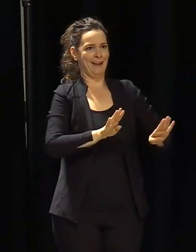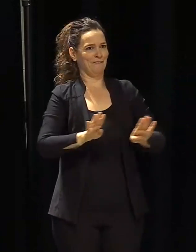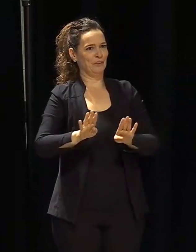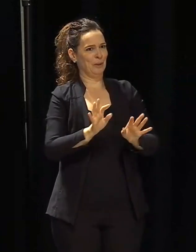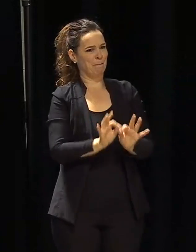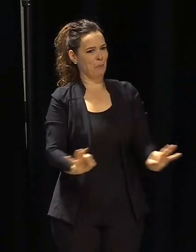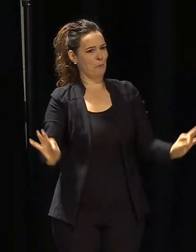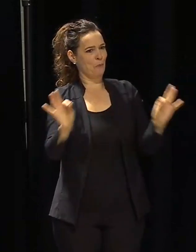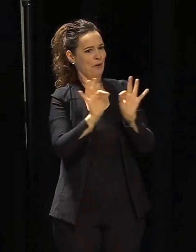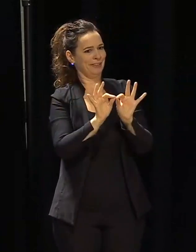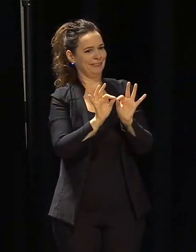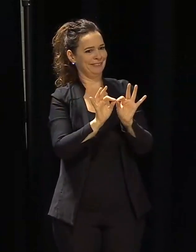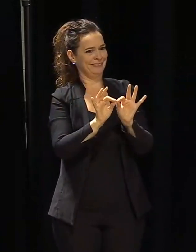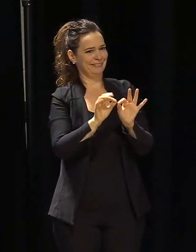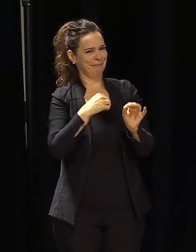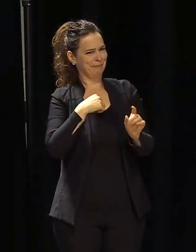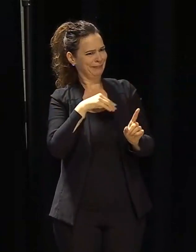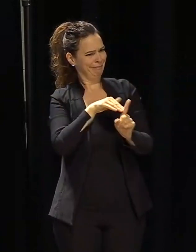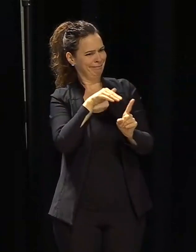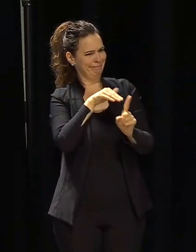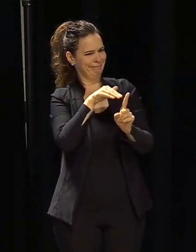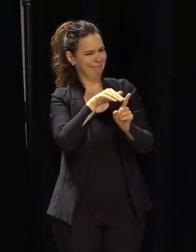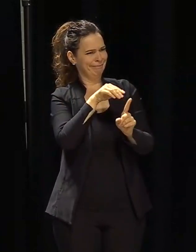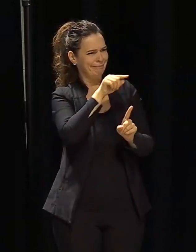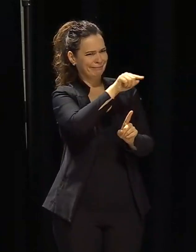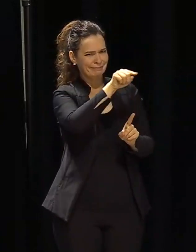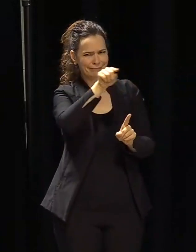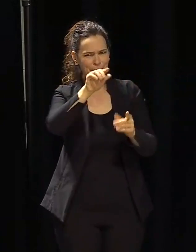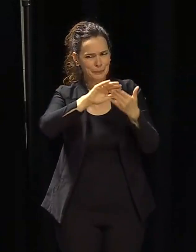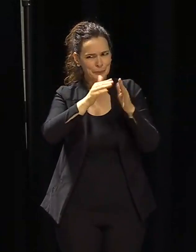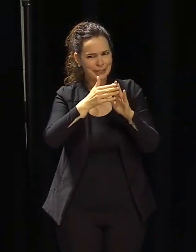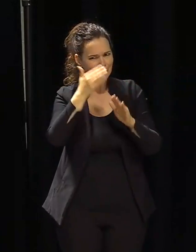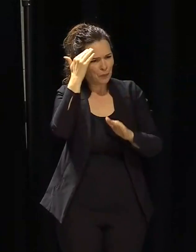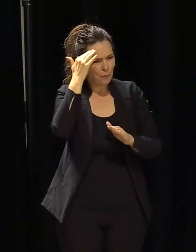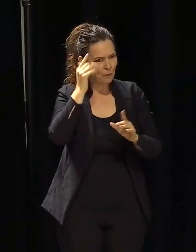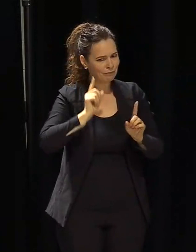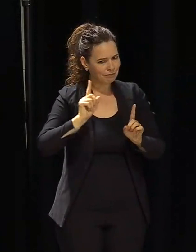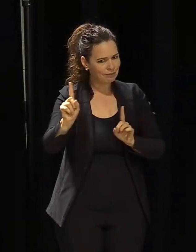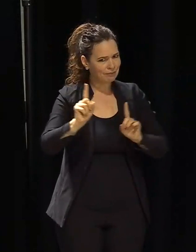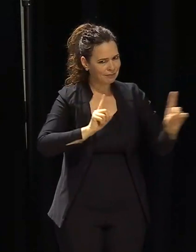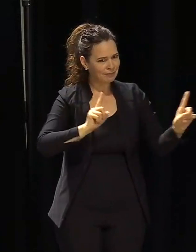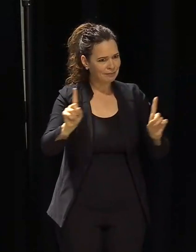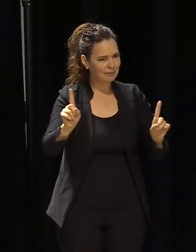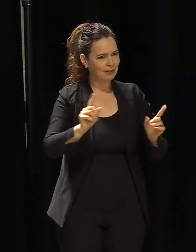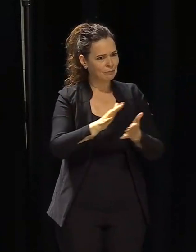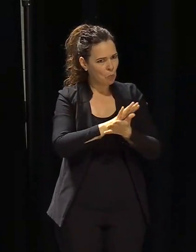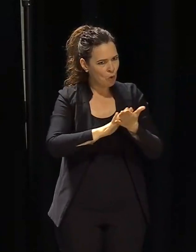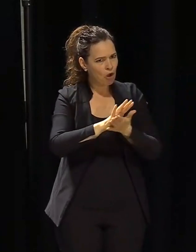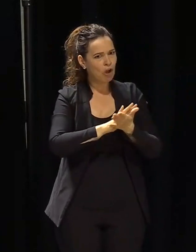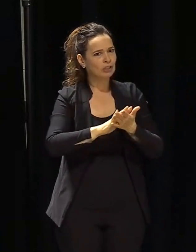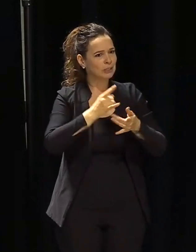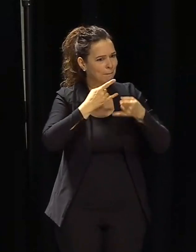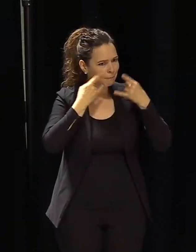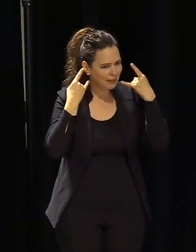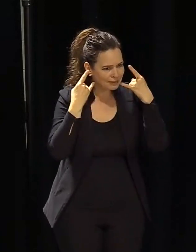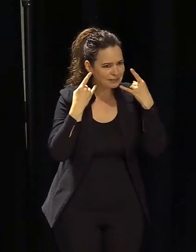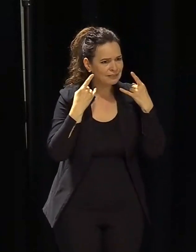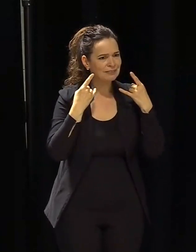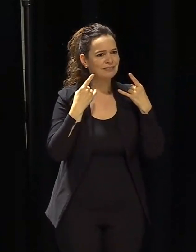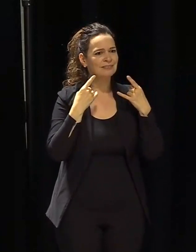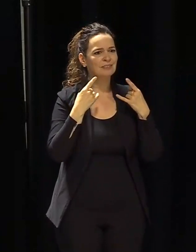it needs to feed. It goes back to the 6 feet. It can't swim in 6 feet of water. So by